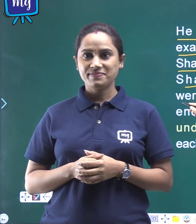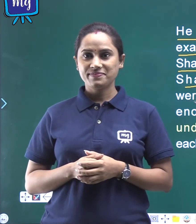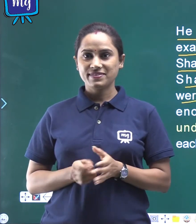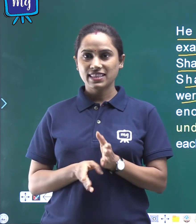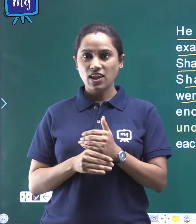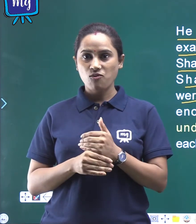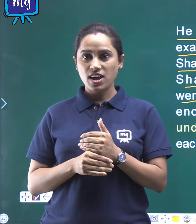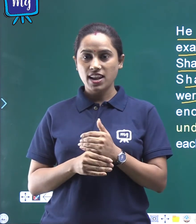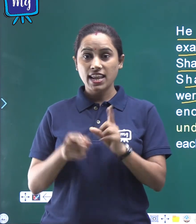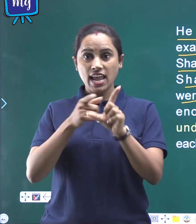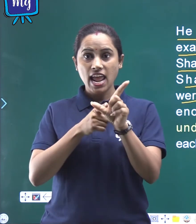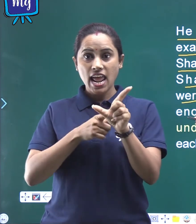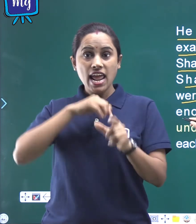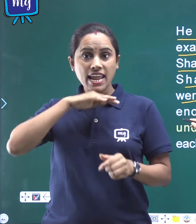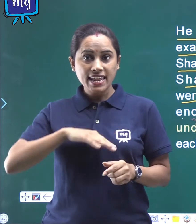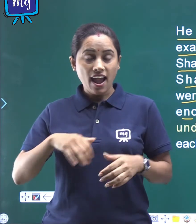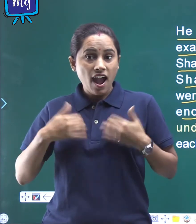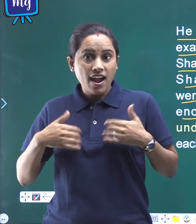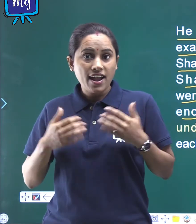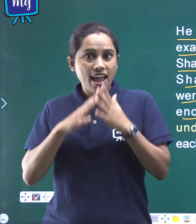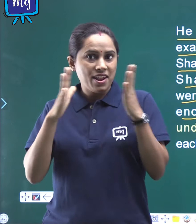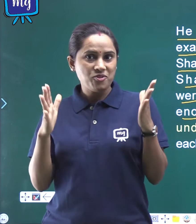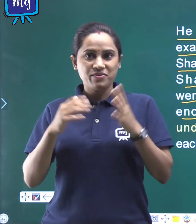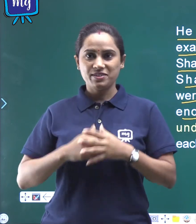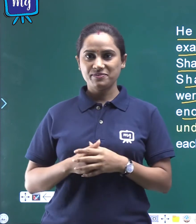were young enough